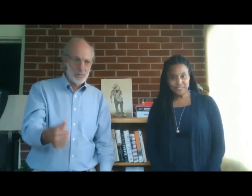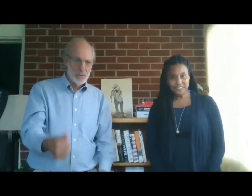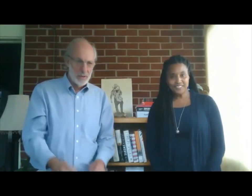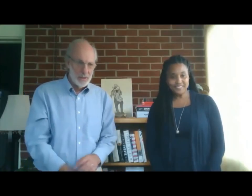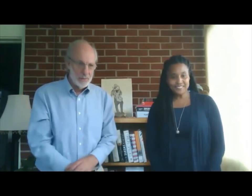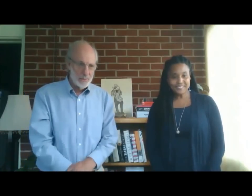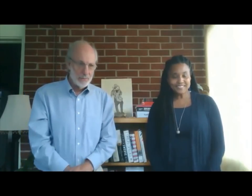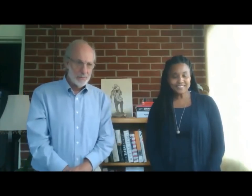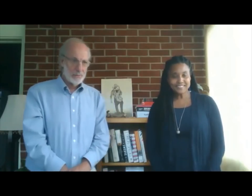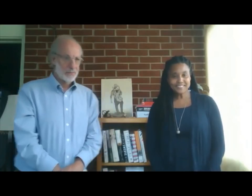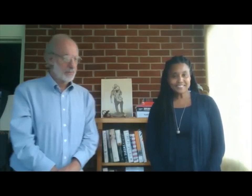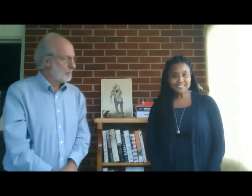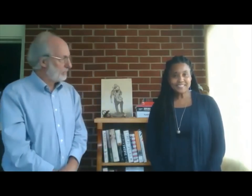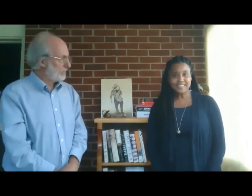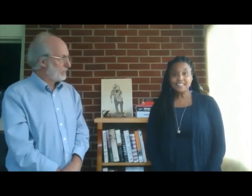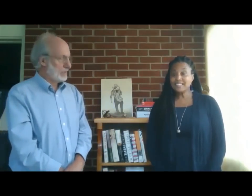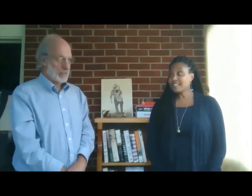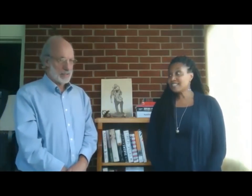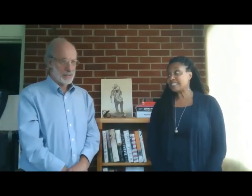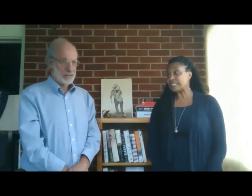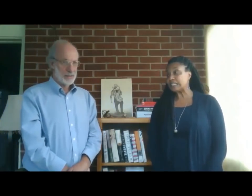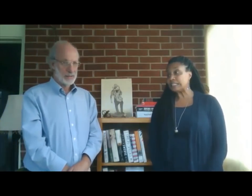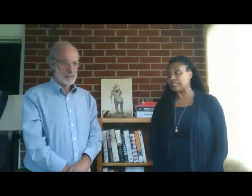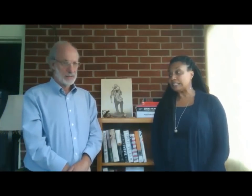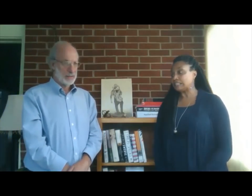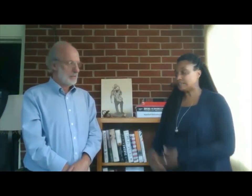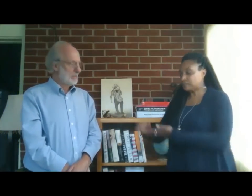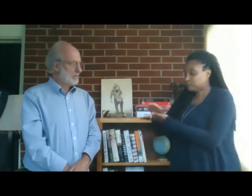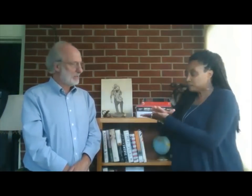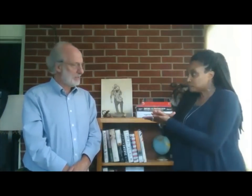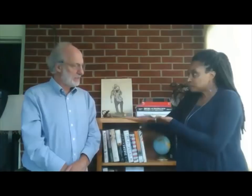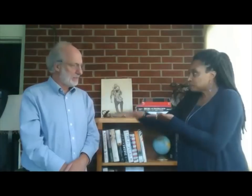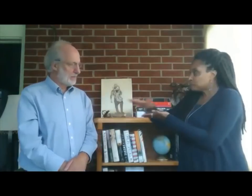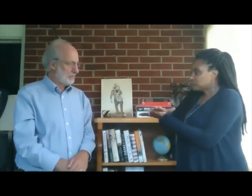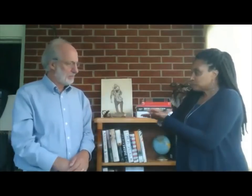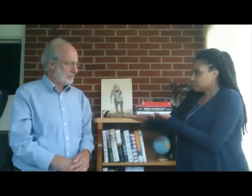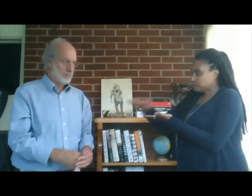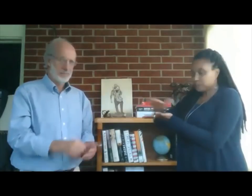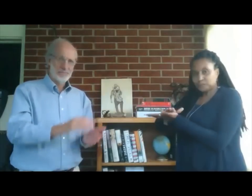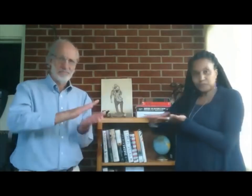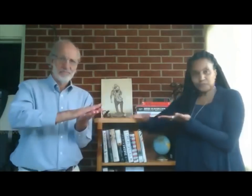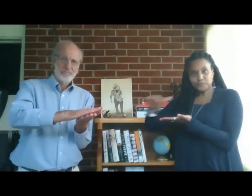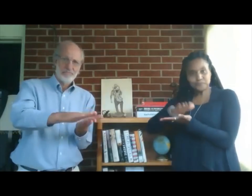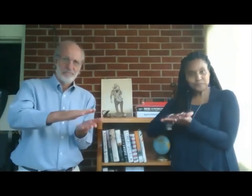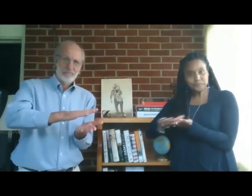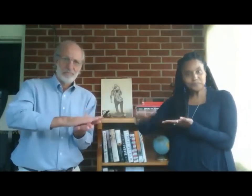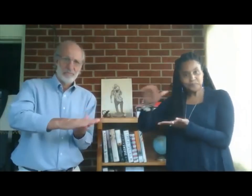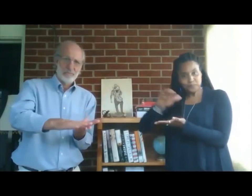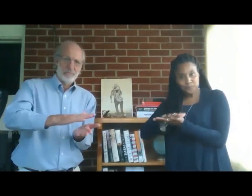Marble. Good. Next is clean. Clean.